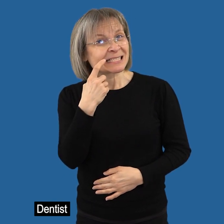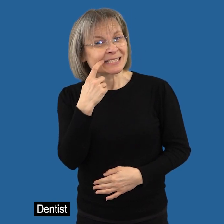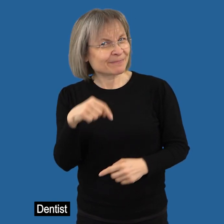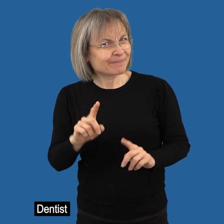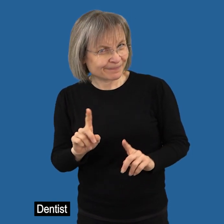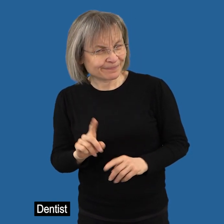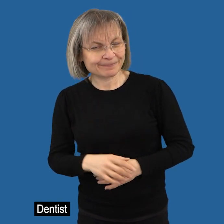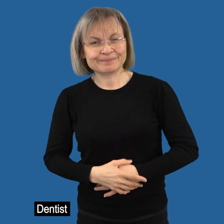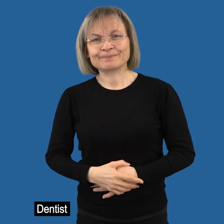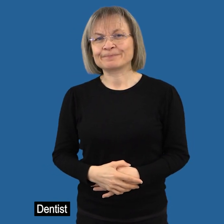Dentist.